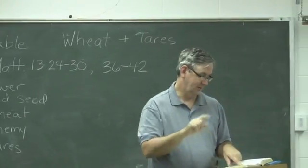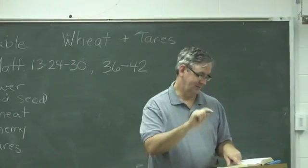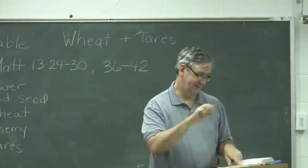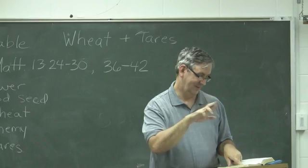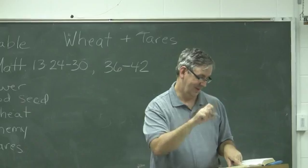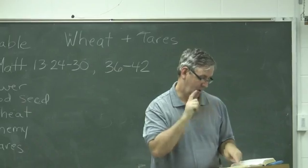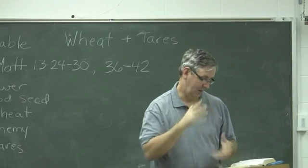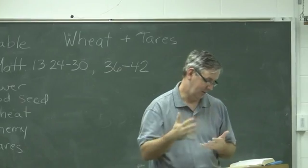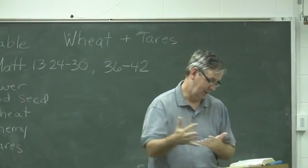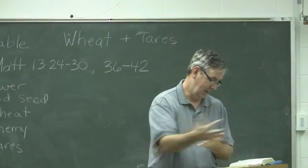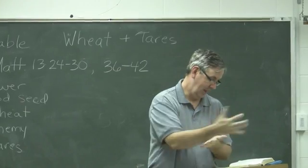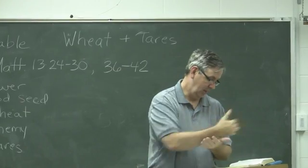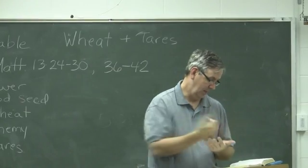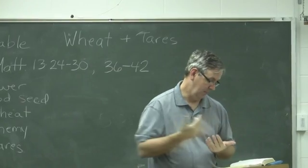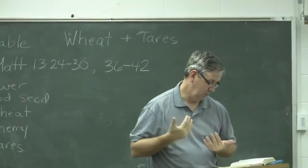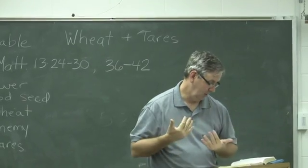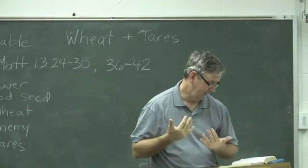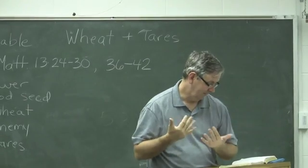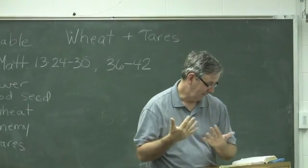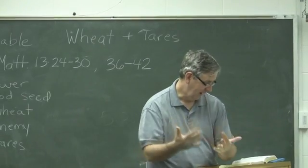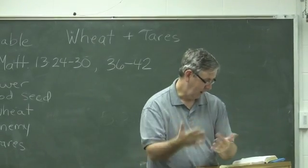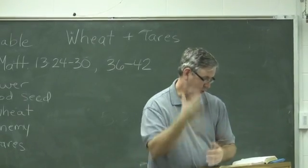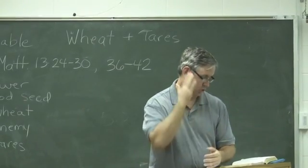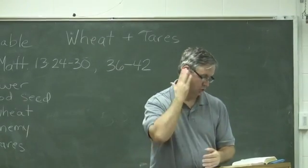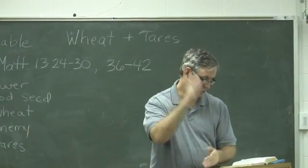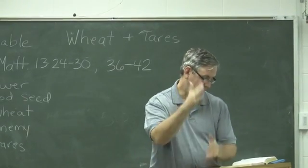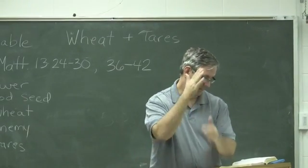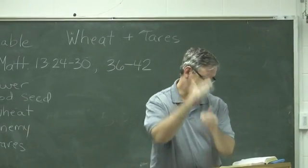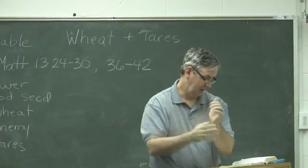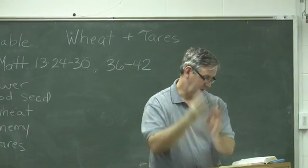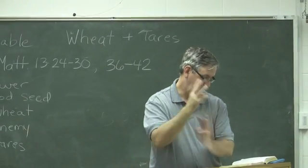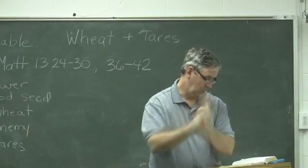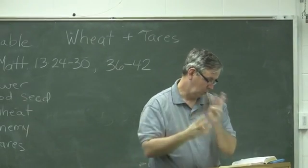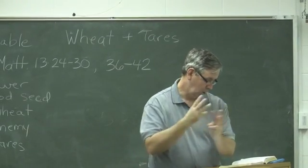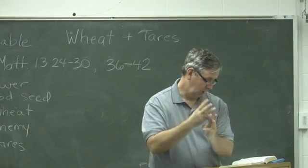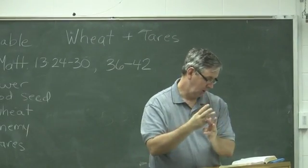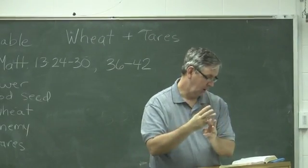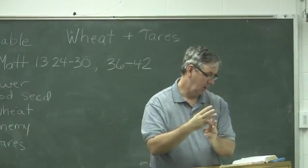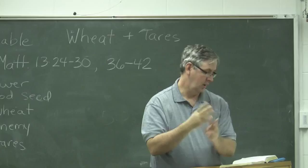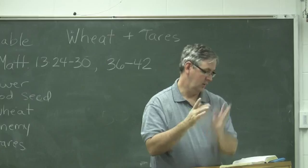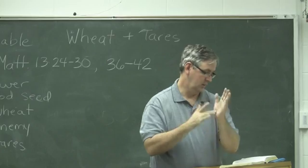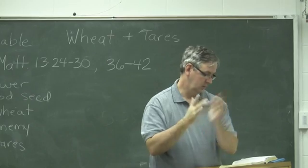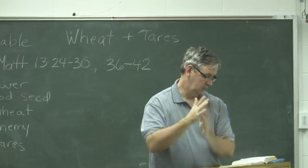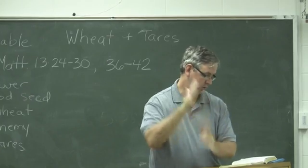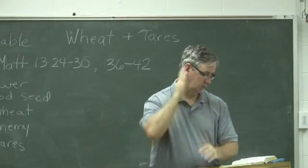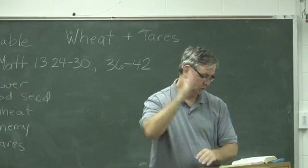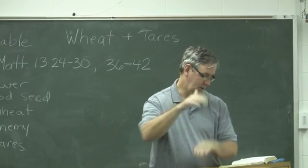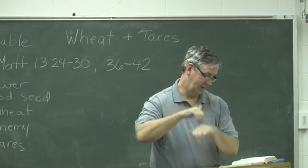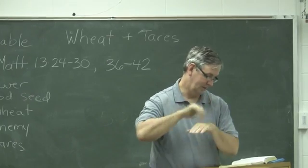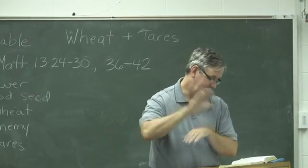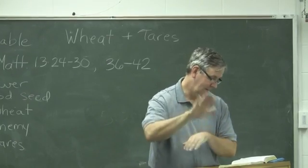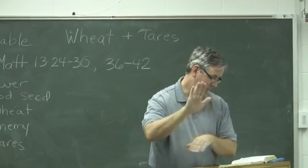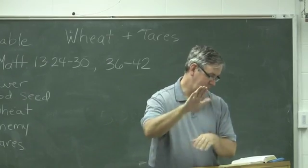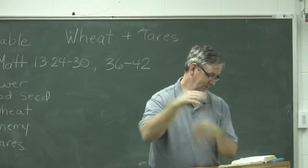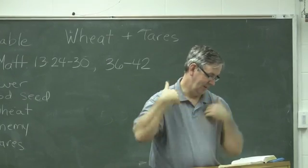As therefore the tares are gathered and burned in the fire, so shall it be in the end of this world. The Son of